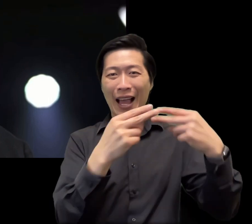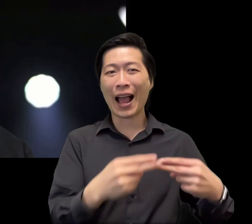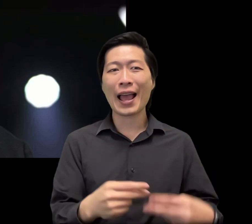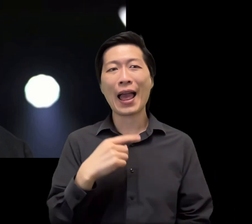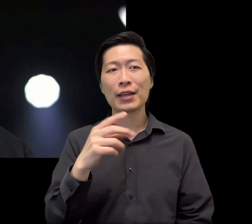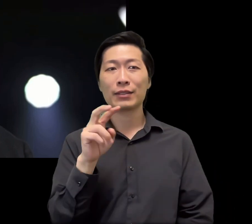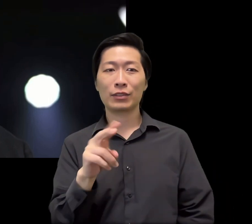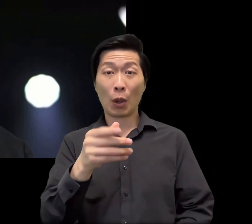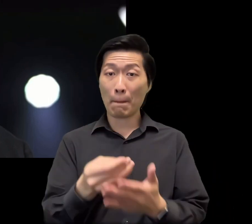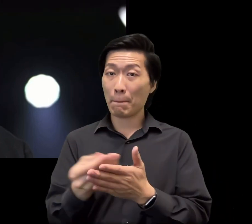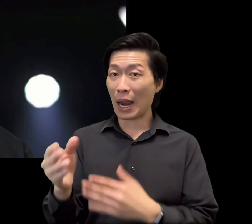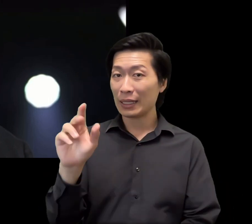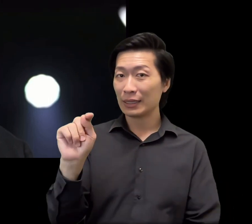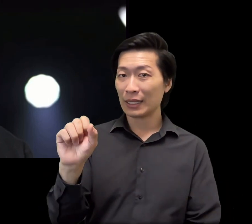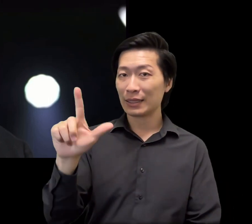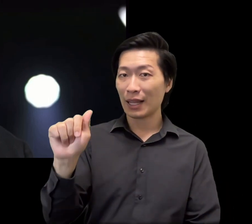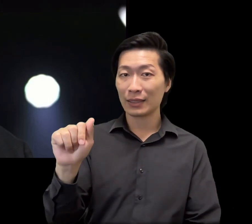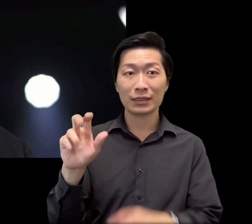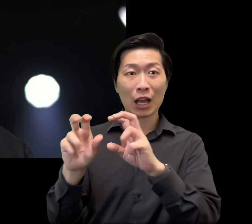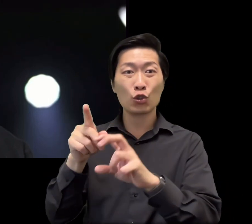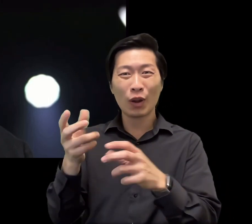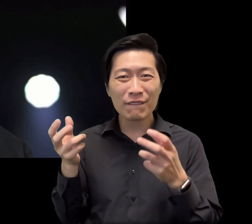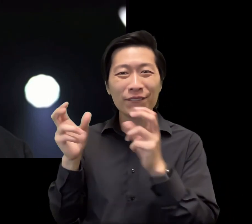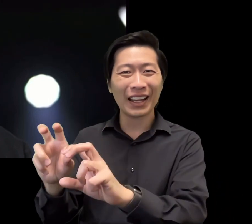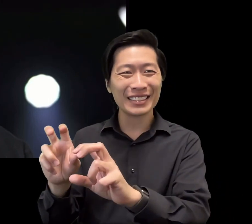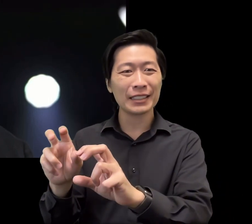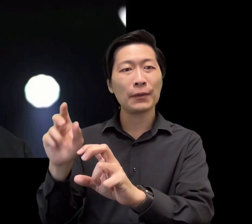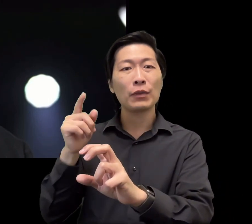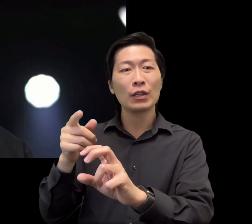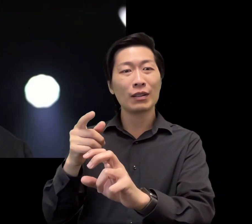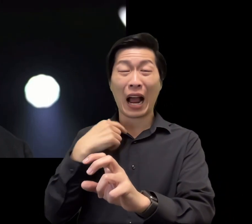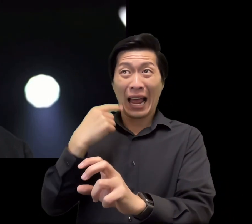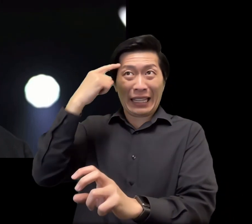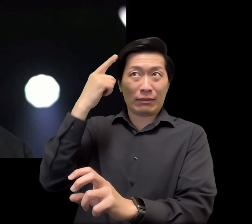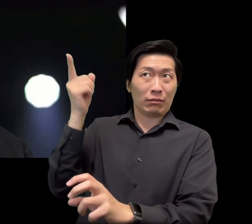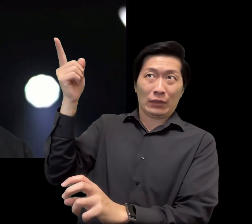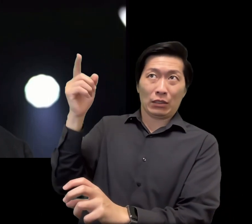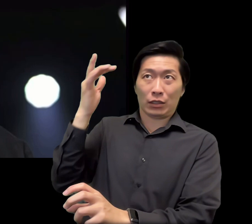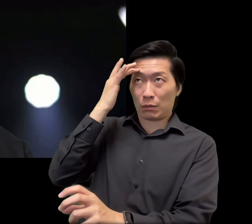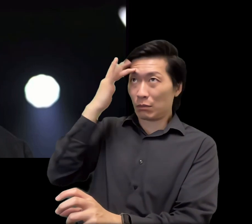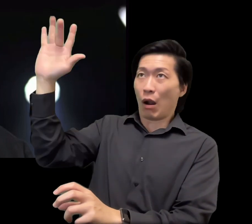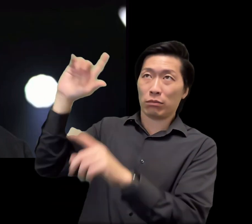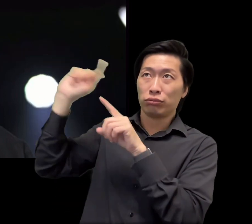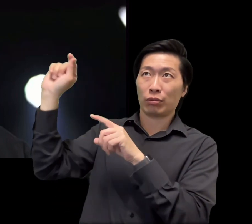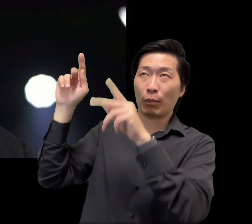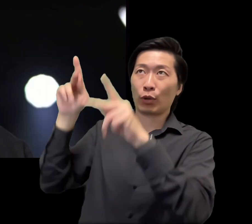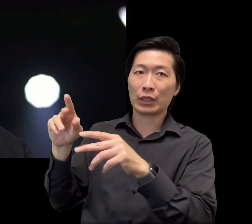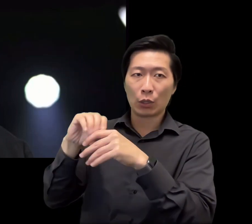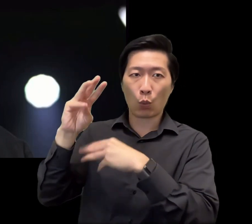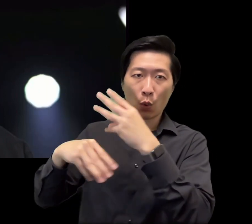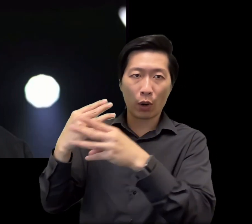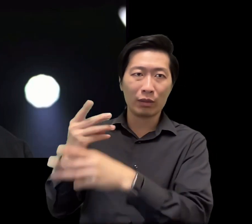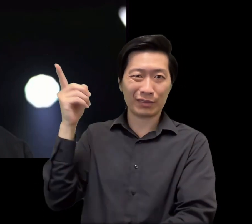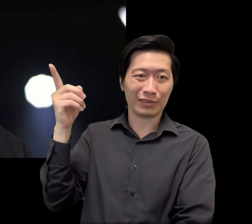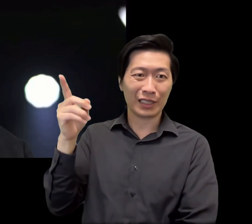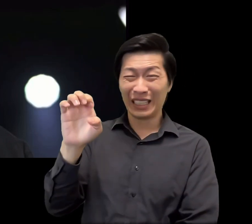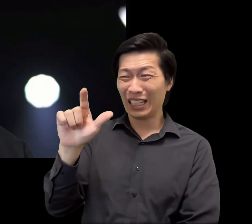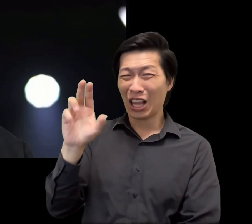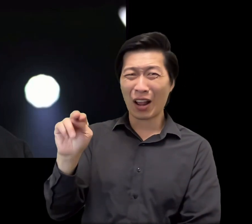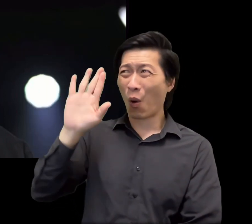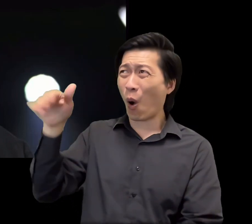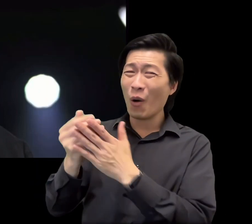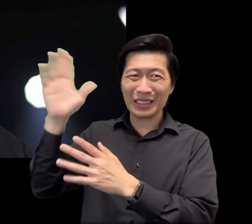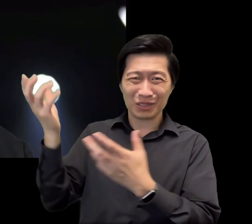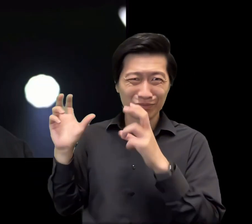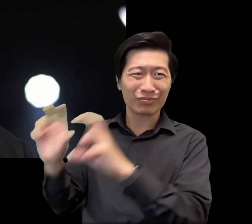but this is when it's like you buy Tesla stock, you're invested in the thing that the smartest person in the world is invested in with all his net worth too, and